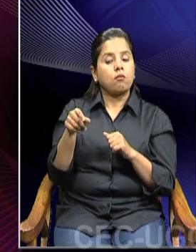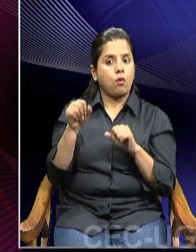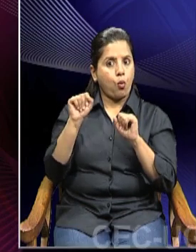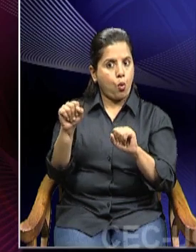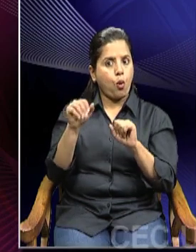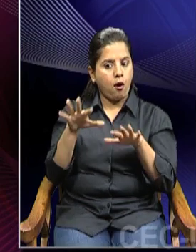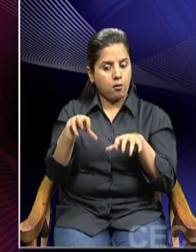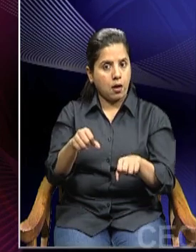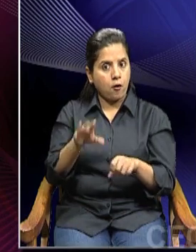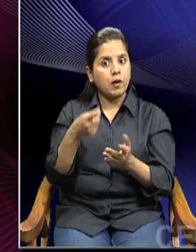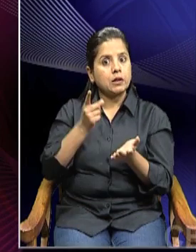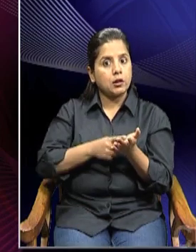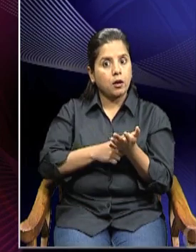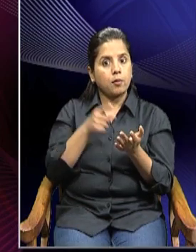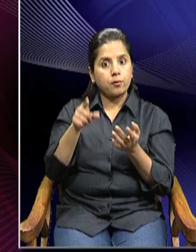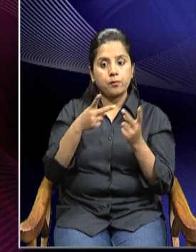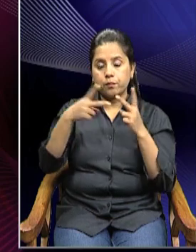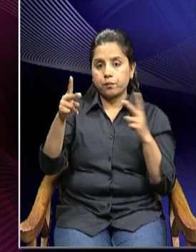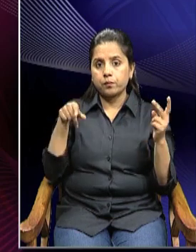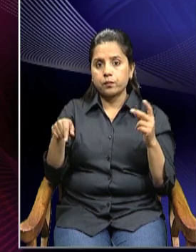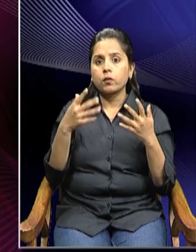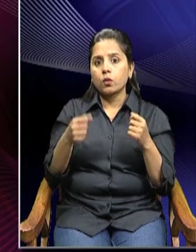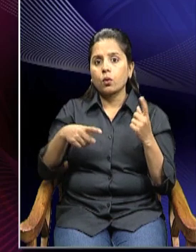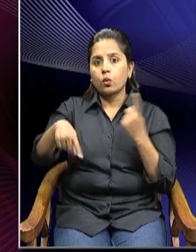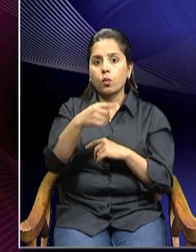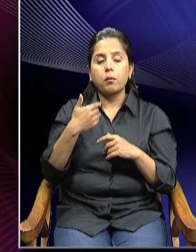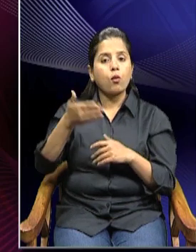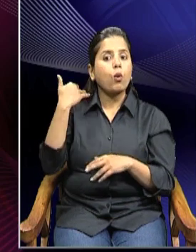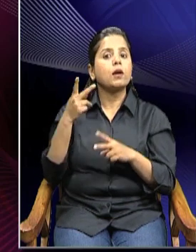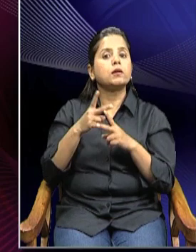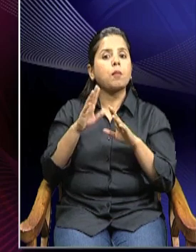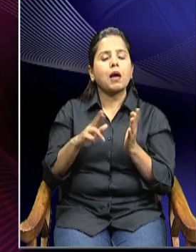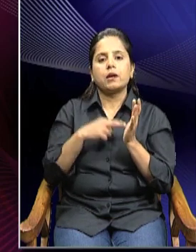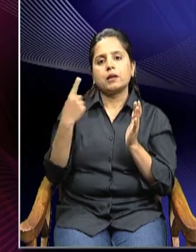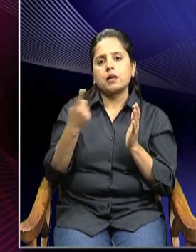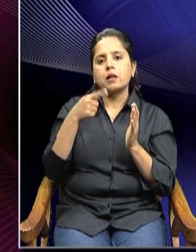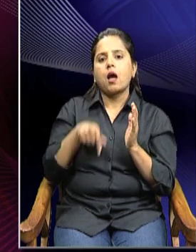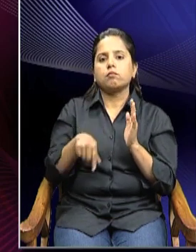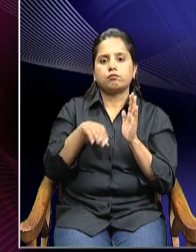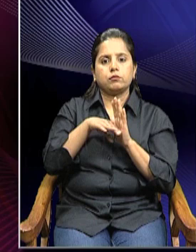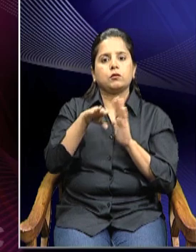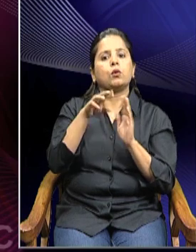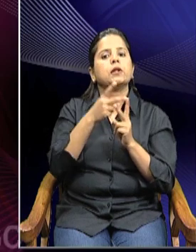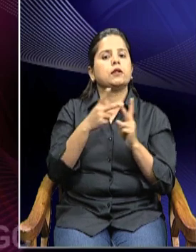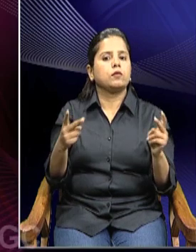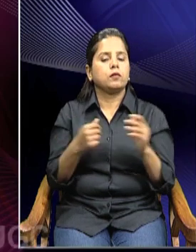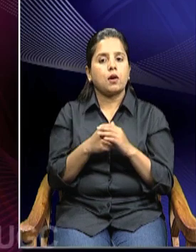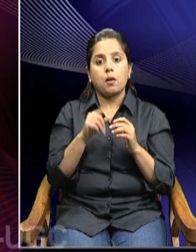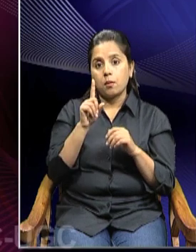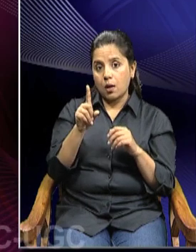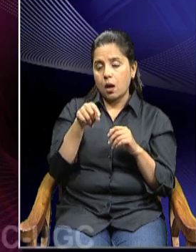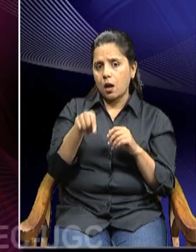or demand jurisdiction over pre-existing national states.